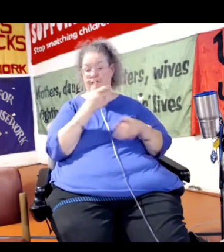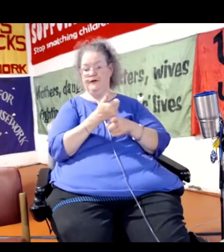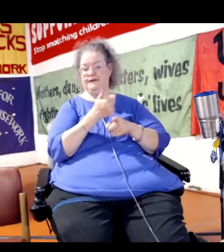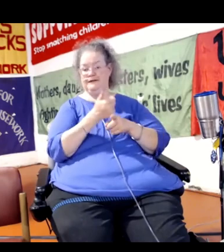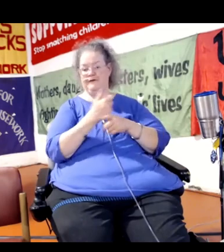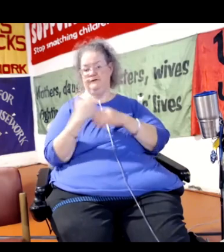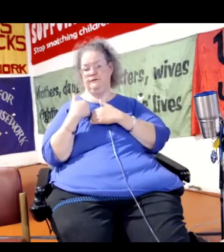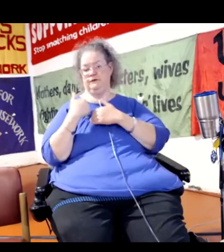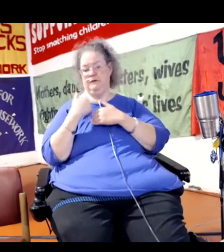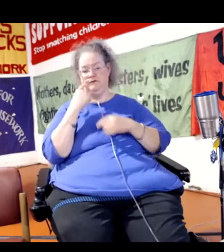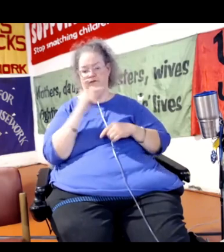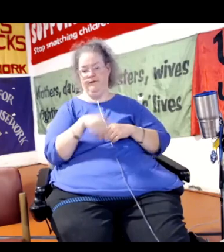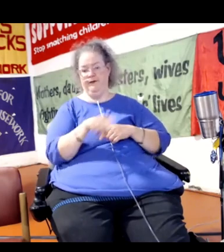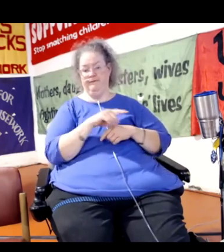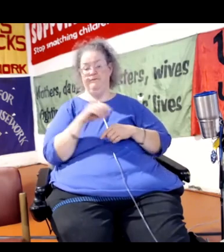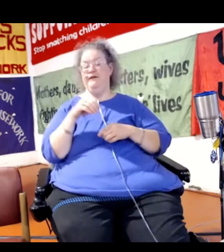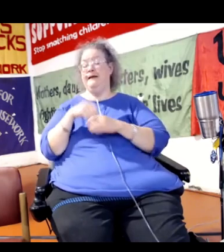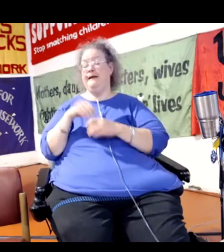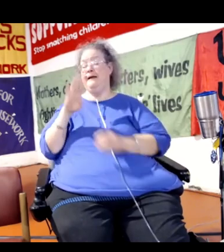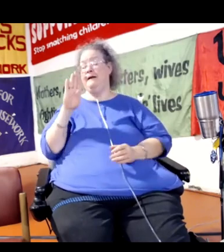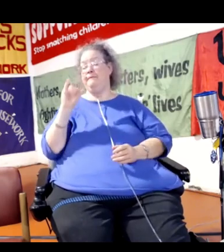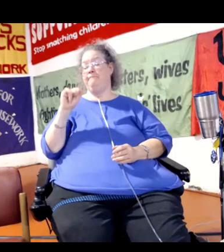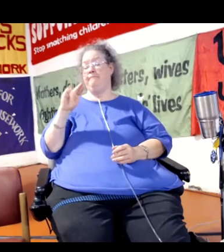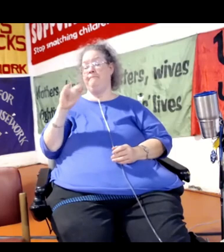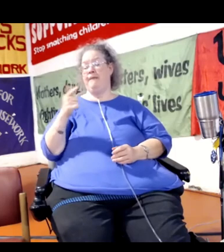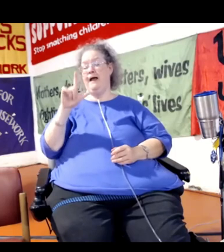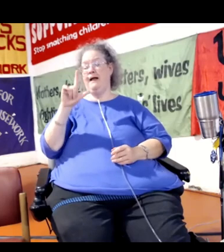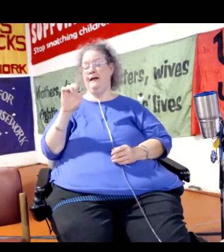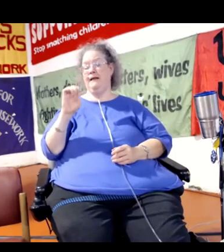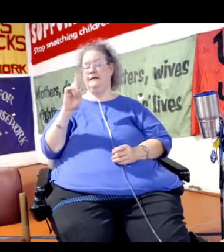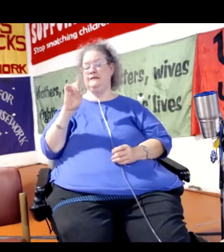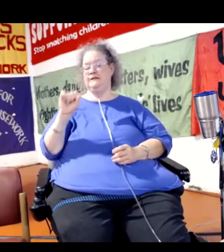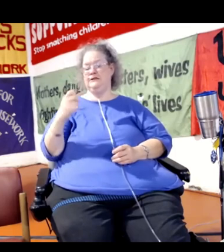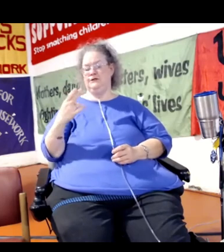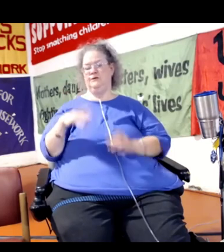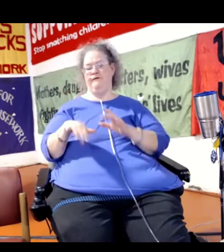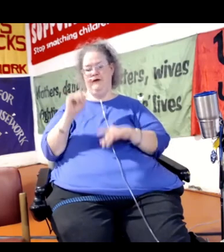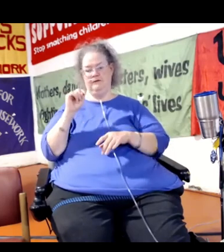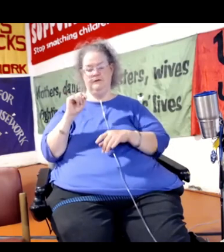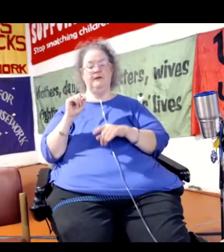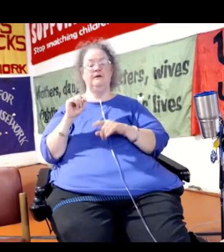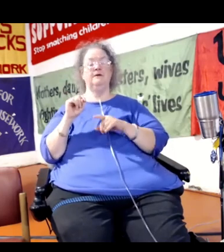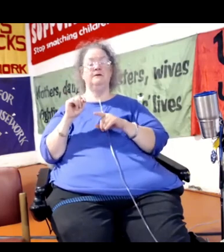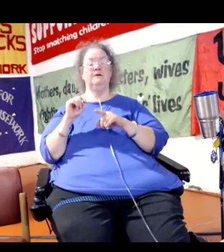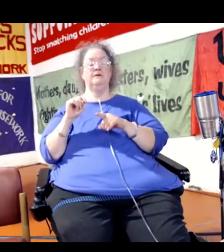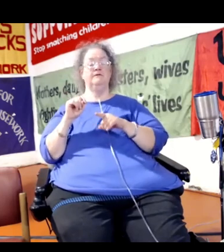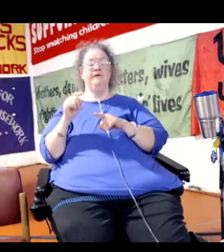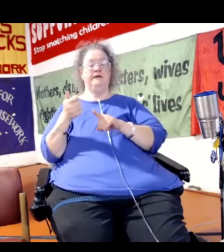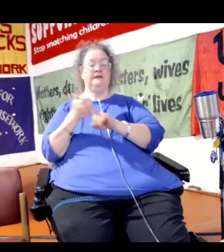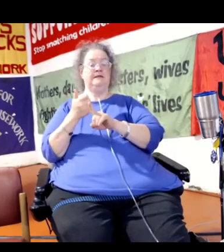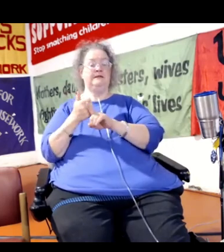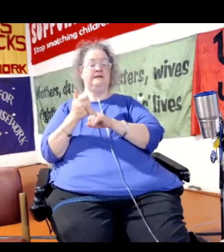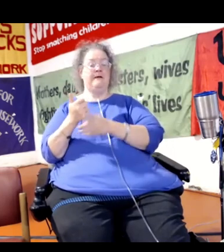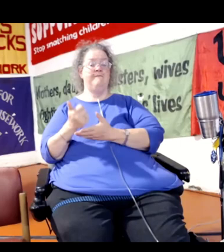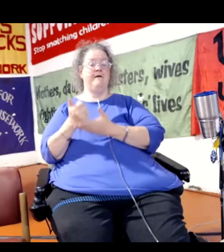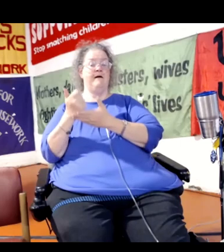And then in Andhra Pradesh, we found out when we were there, the power, the self-help group